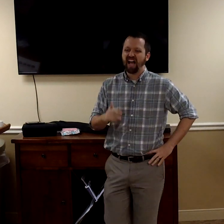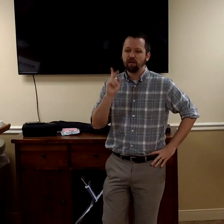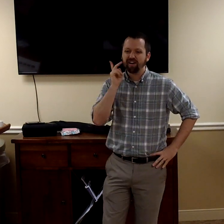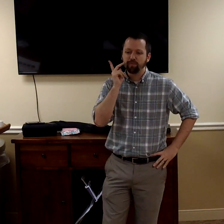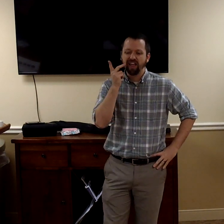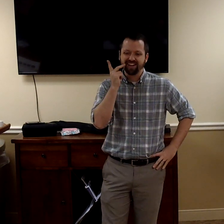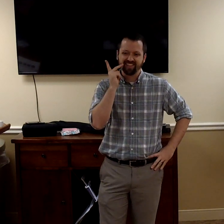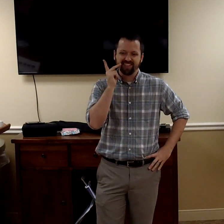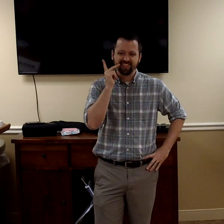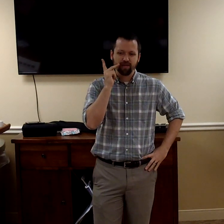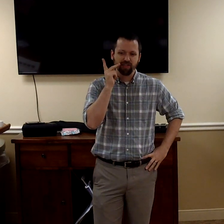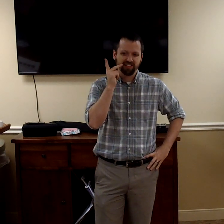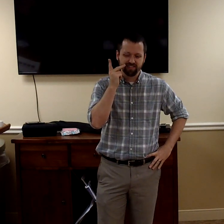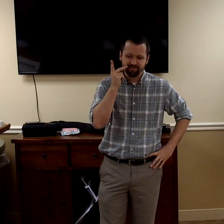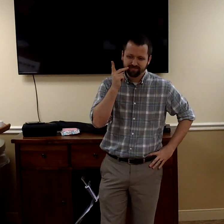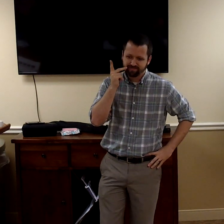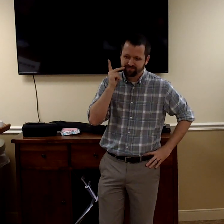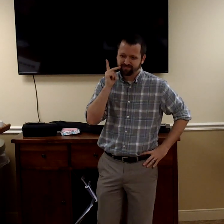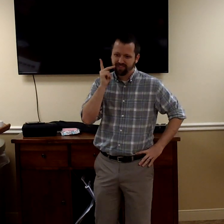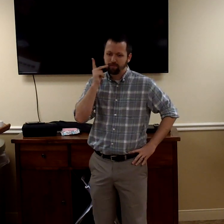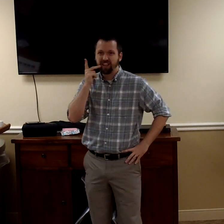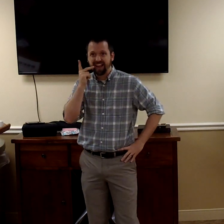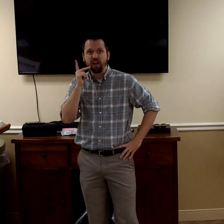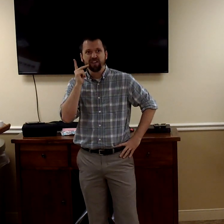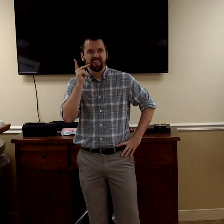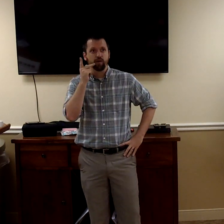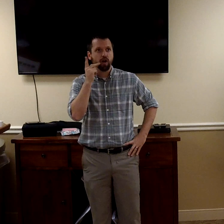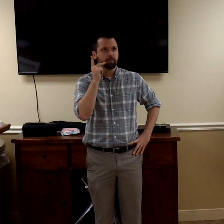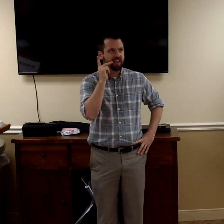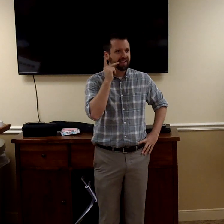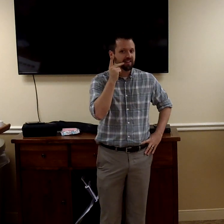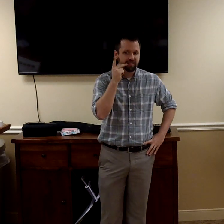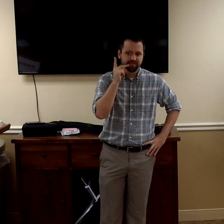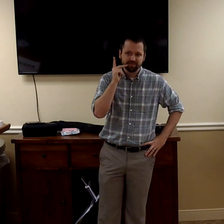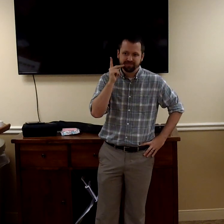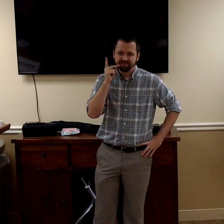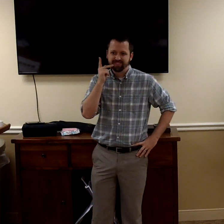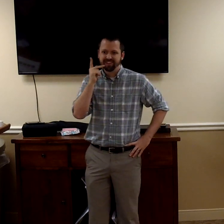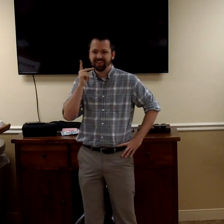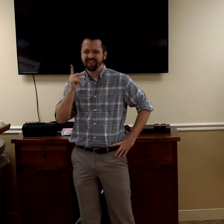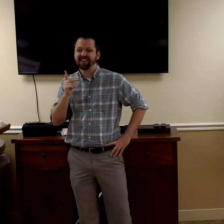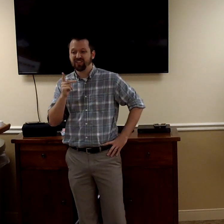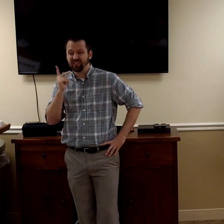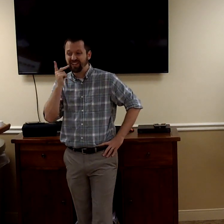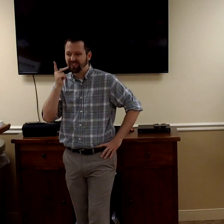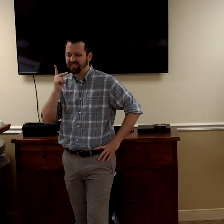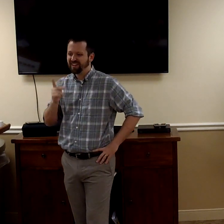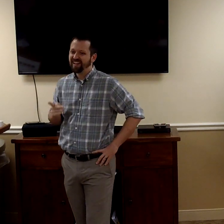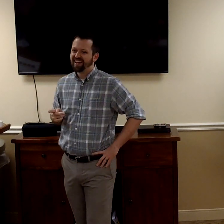but it's Palacta. That's the sign, Palacta. I always say it wrong. They got the Palackaline going on. They do.